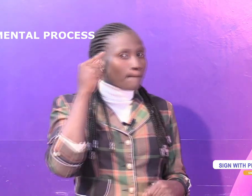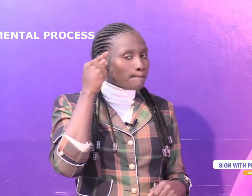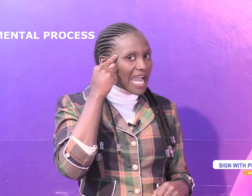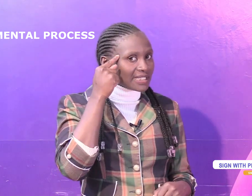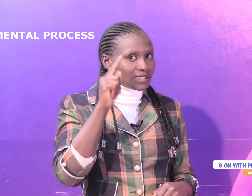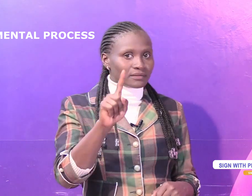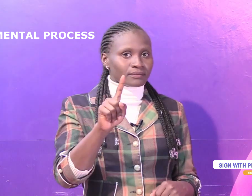Mind,